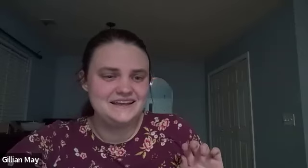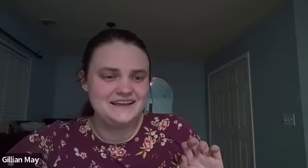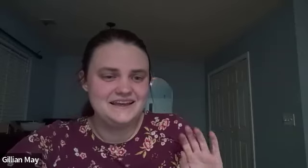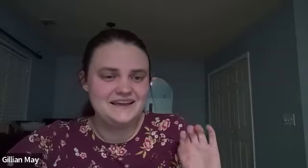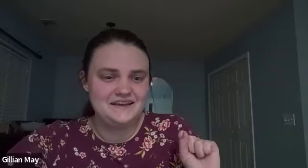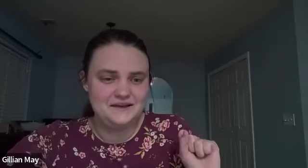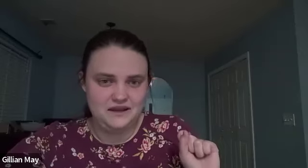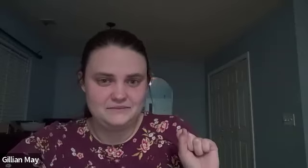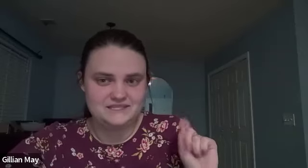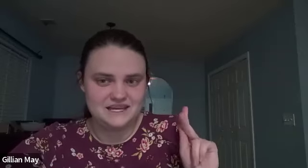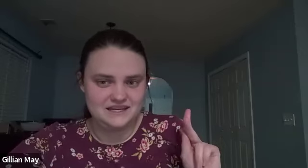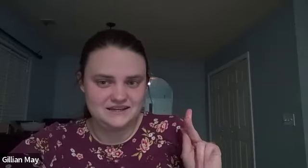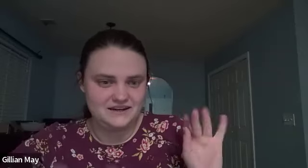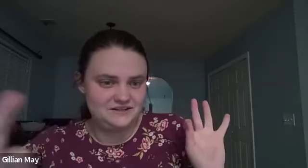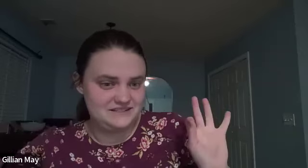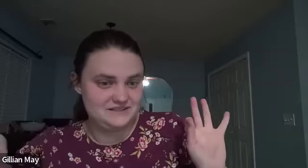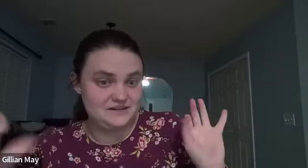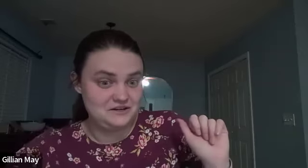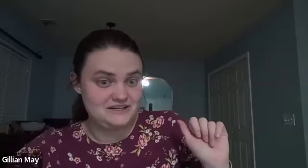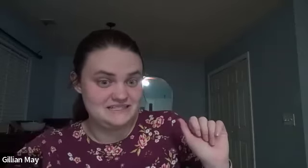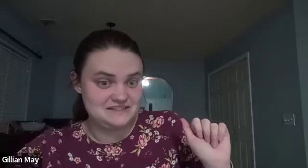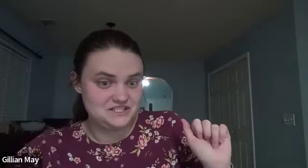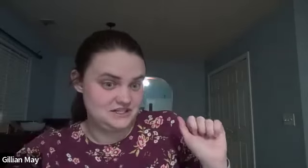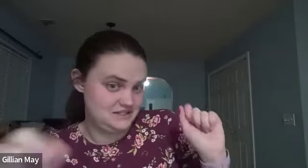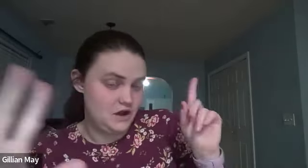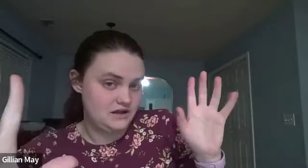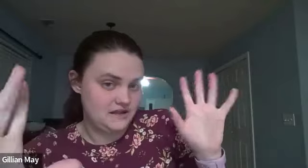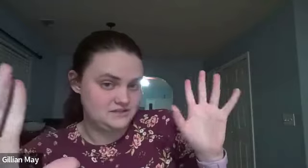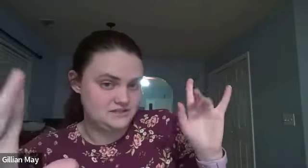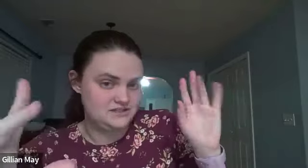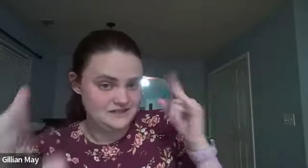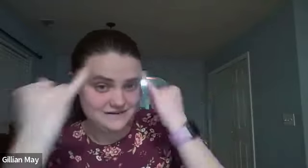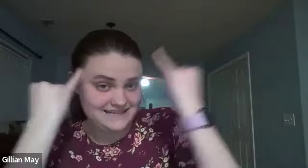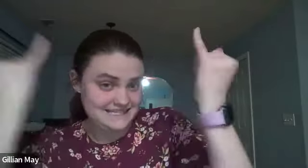Okay, Miss Katie, are you good to still talk about your idea?